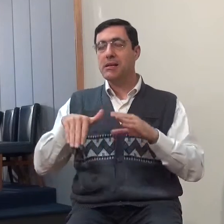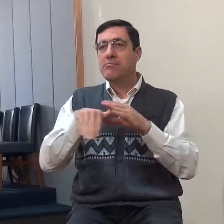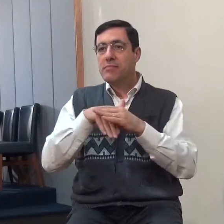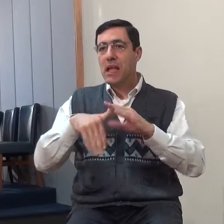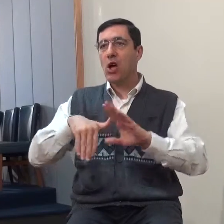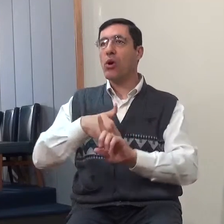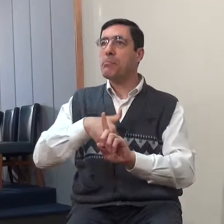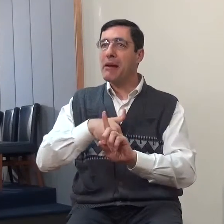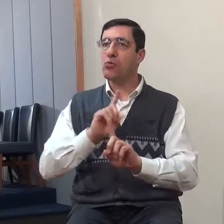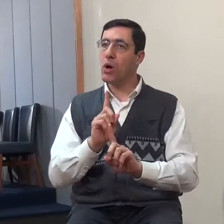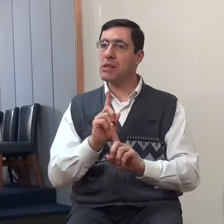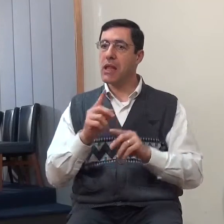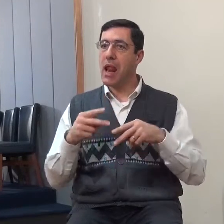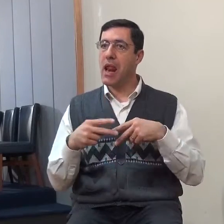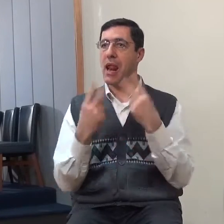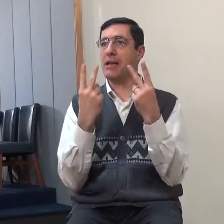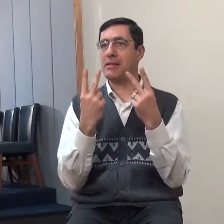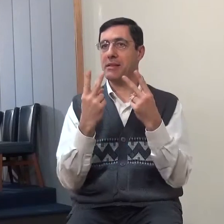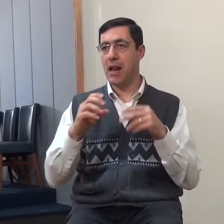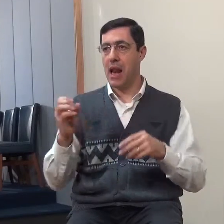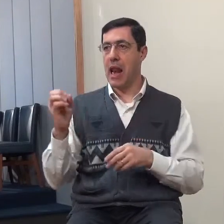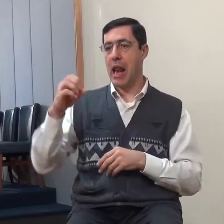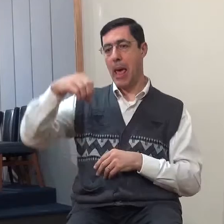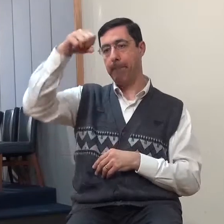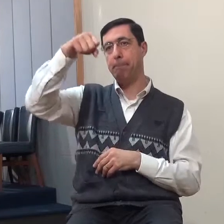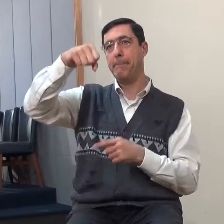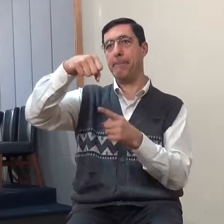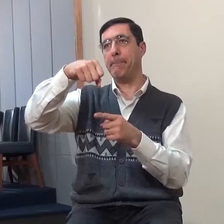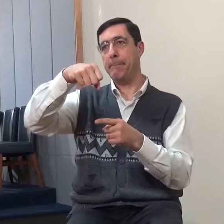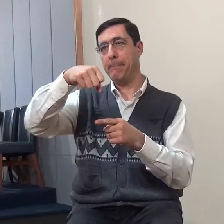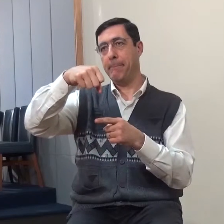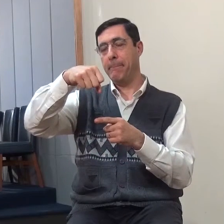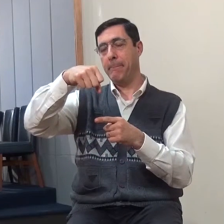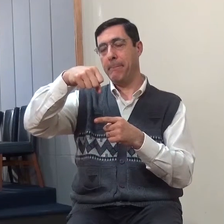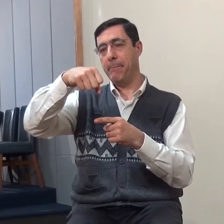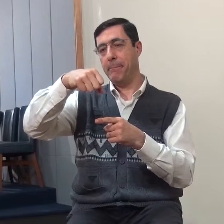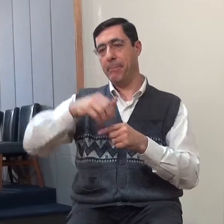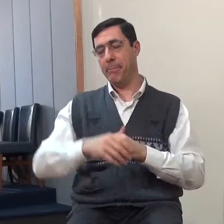a candlestick, somewhat unfortunately in our King James Version,